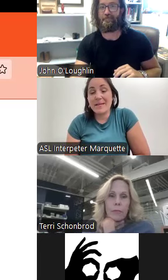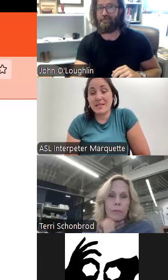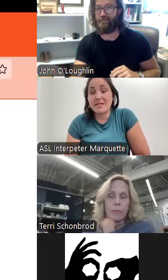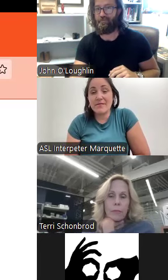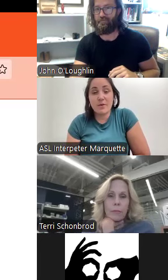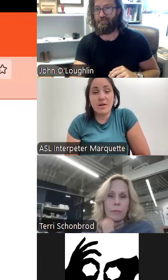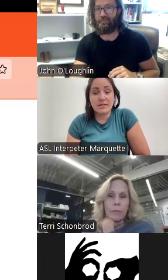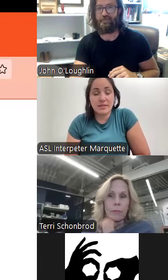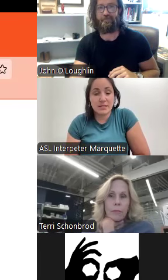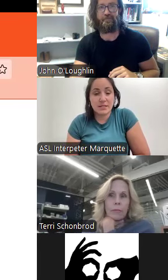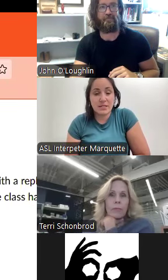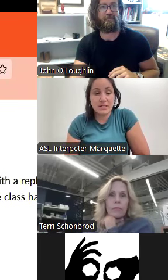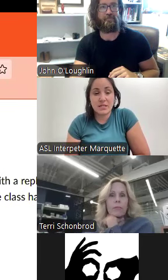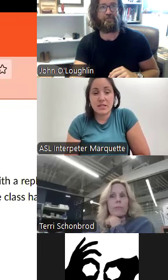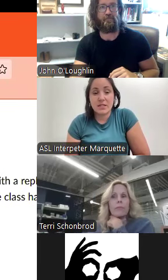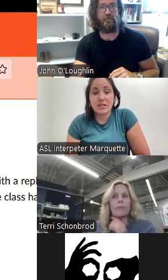Does that make sense to everyone?